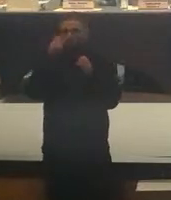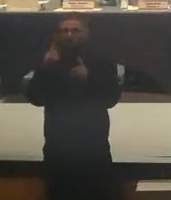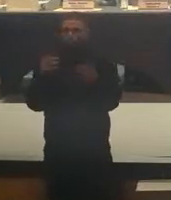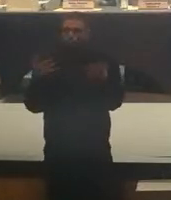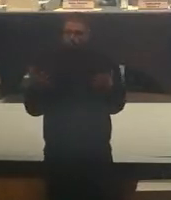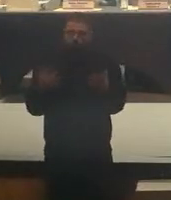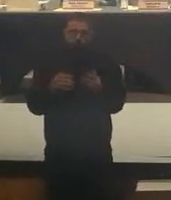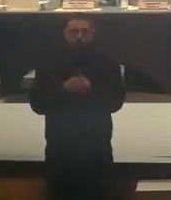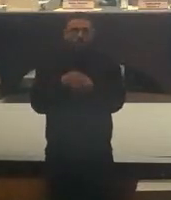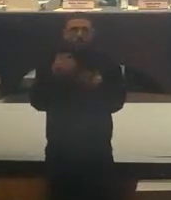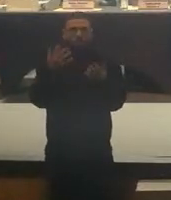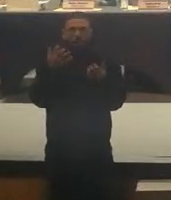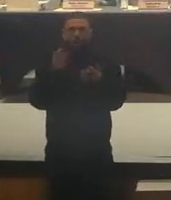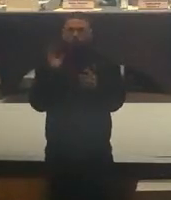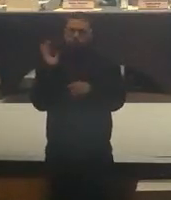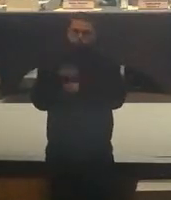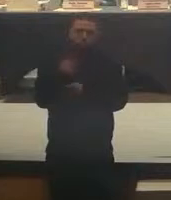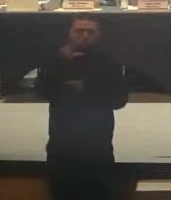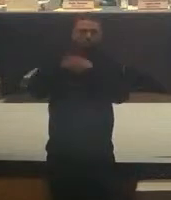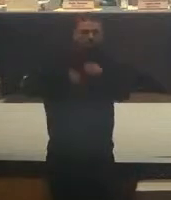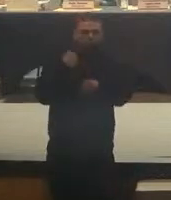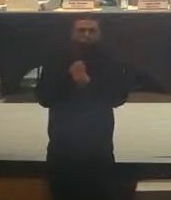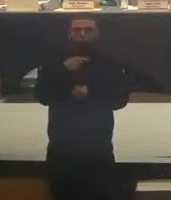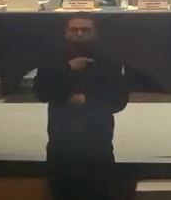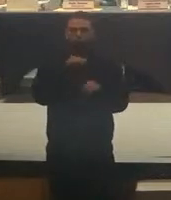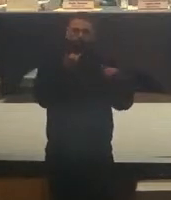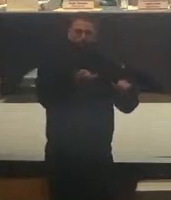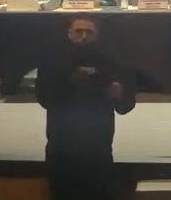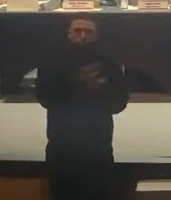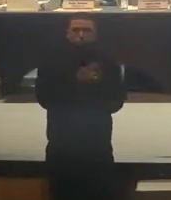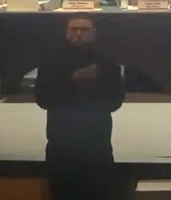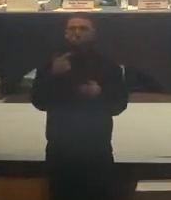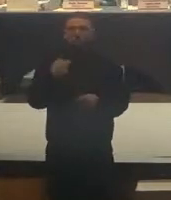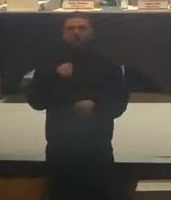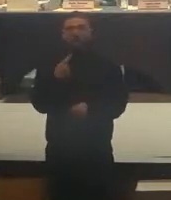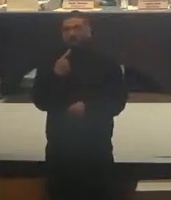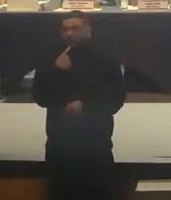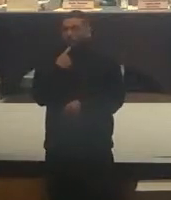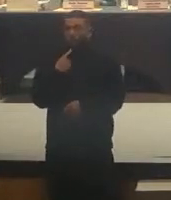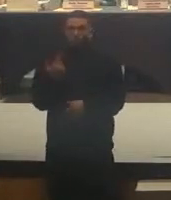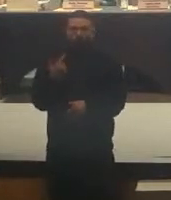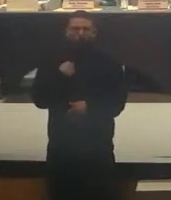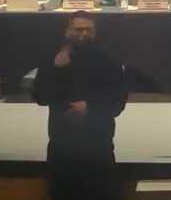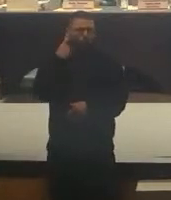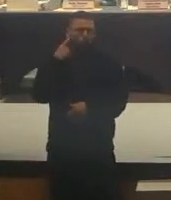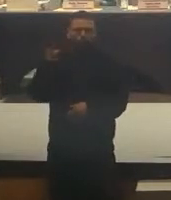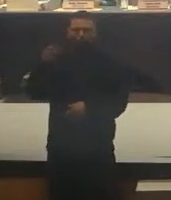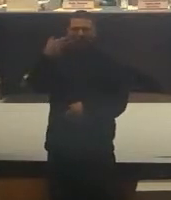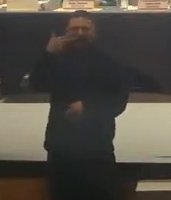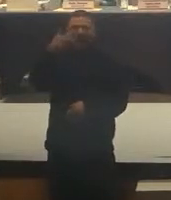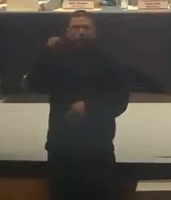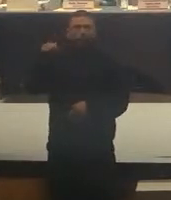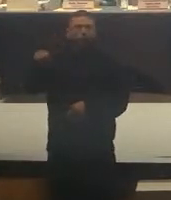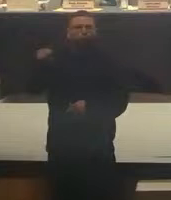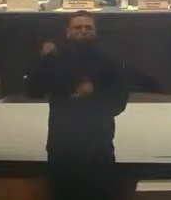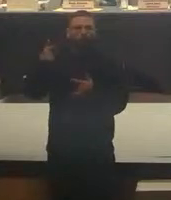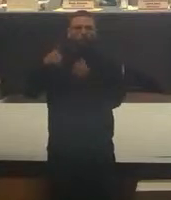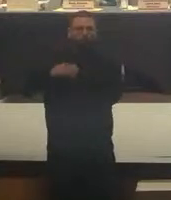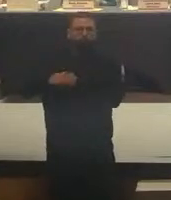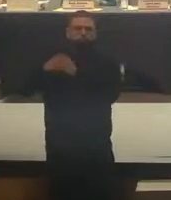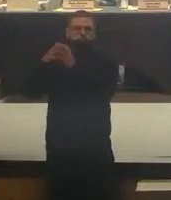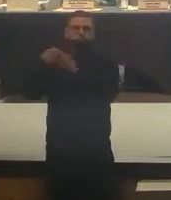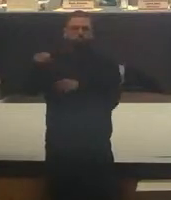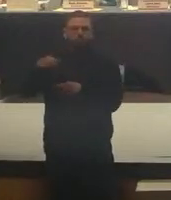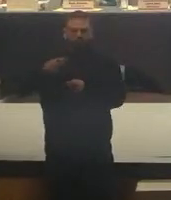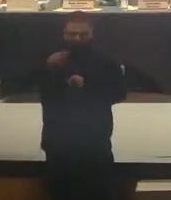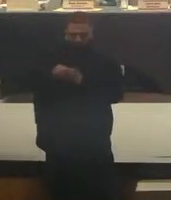all 3 years at Del Webb. I'm very disappointed to hear that there is a high school being built at the